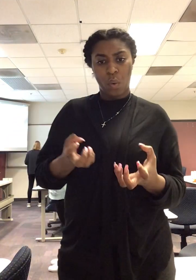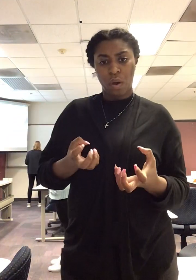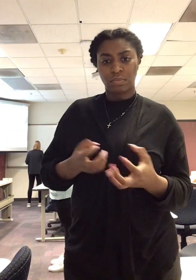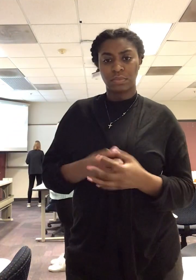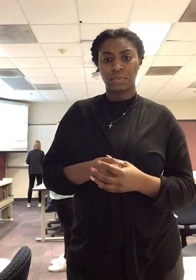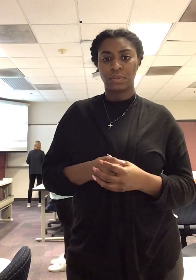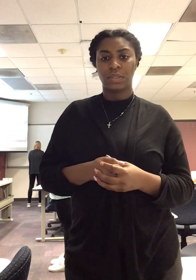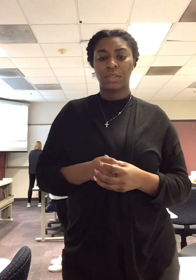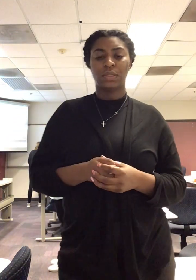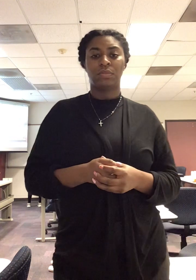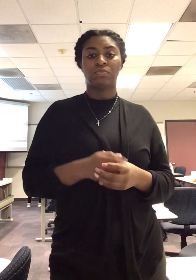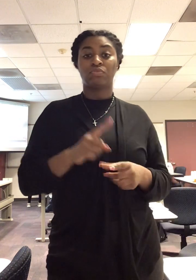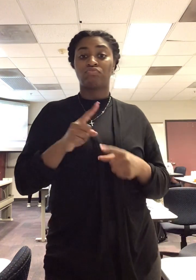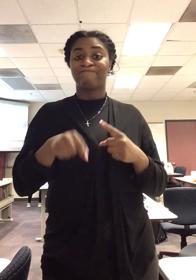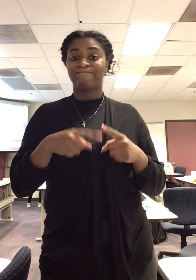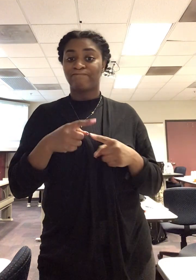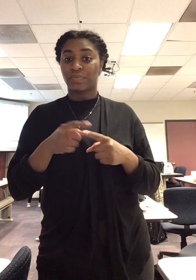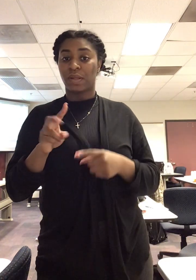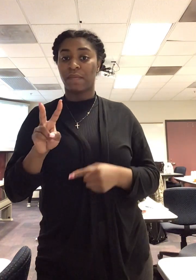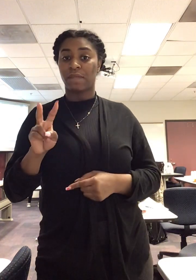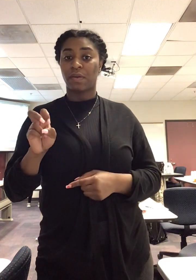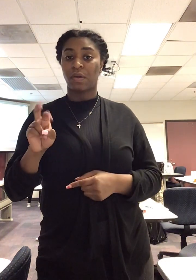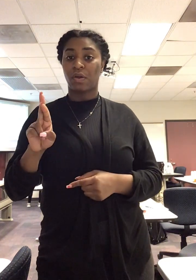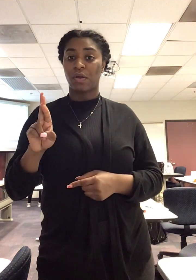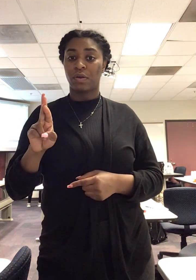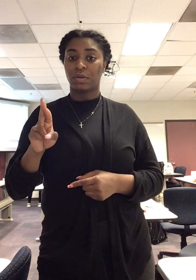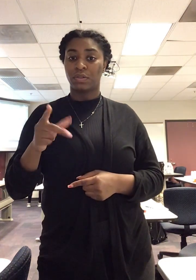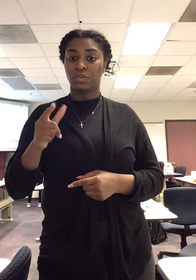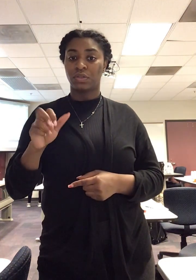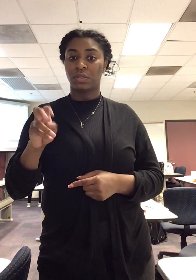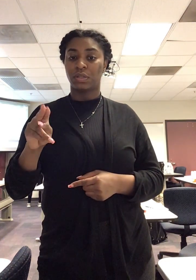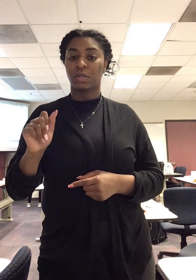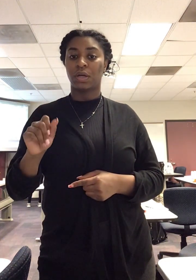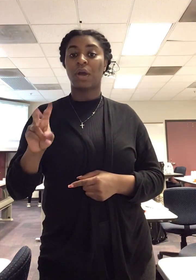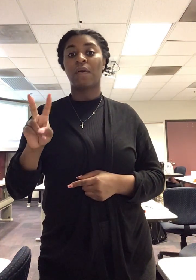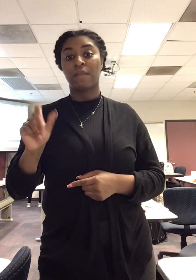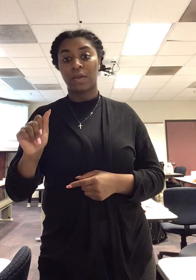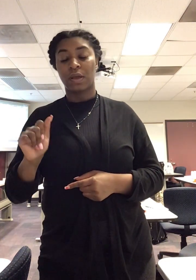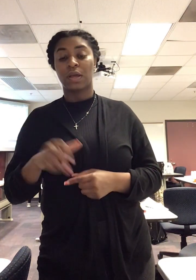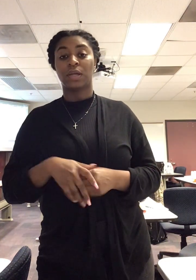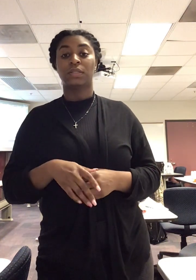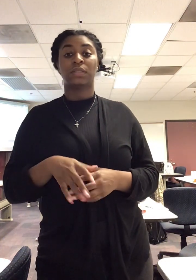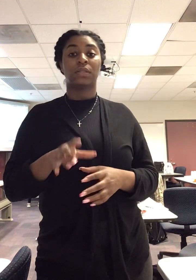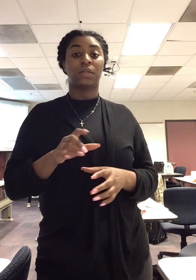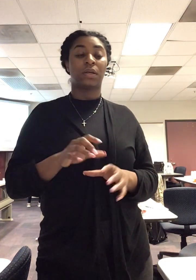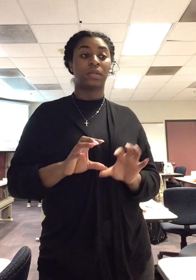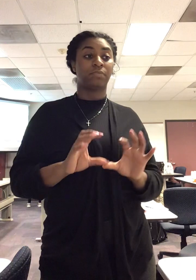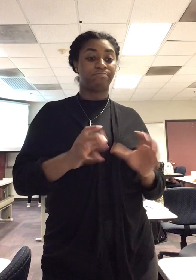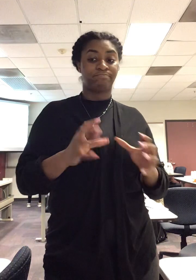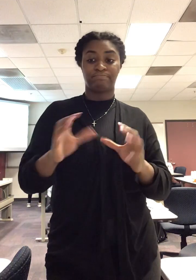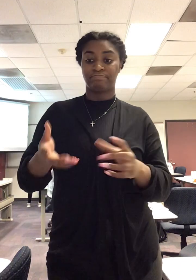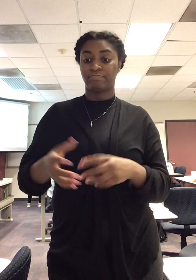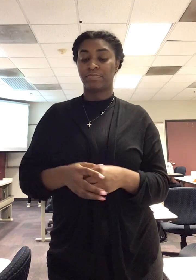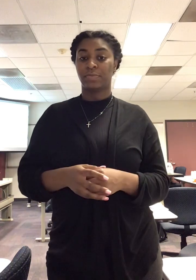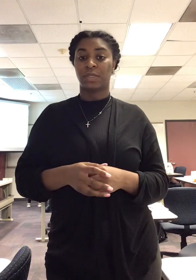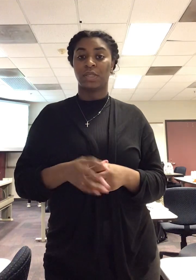When Virginia and the other colonies began the great debate for independence, I was there. I wore my uniform to the